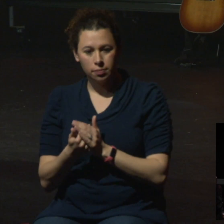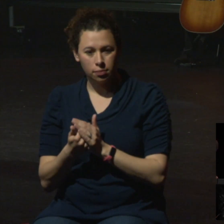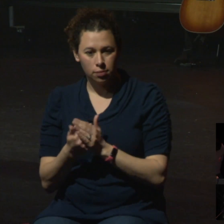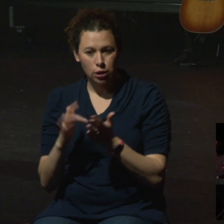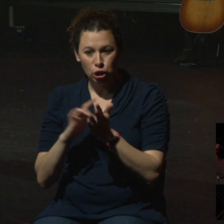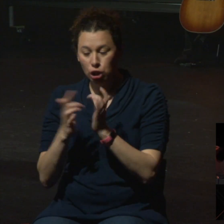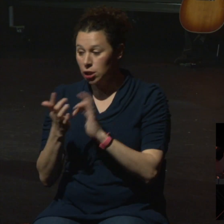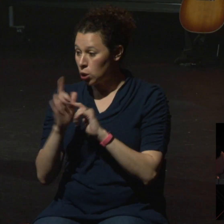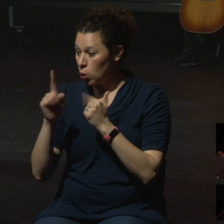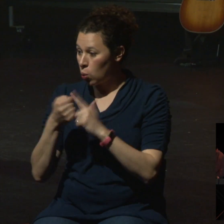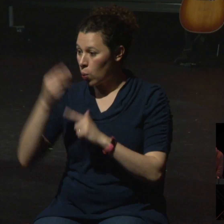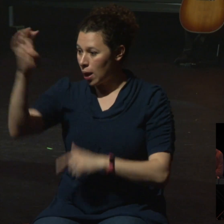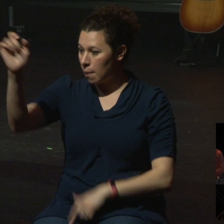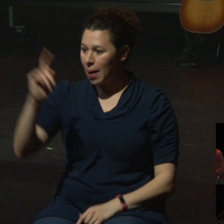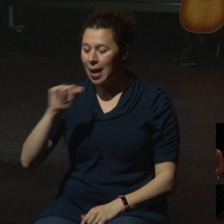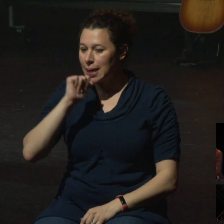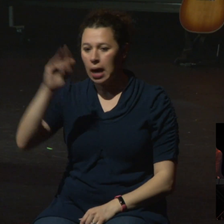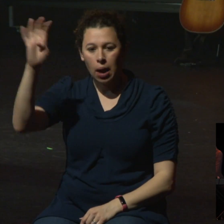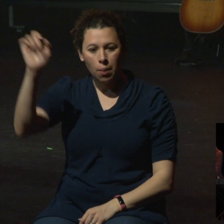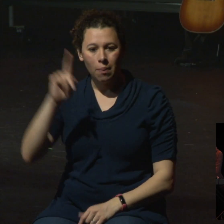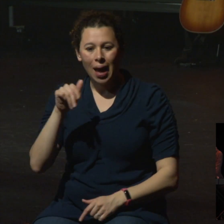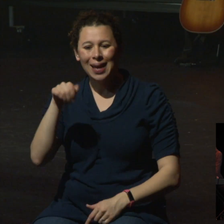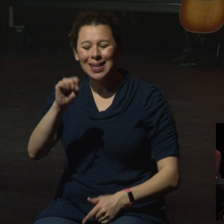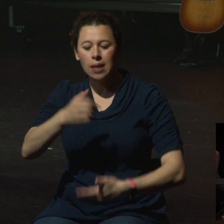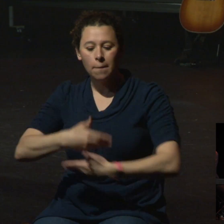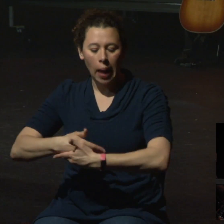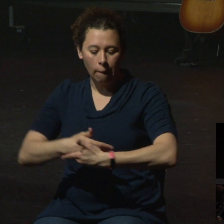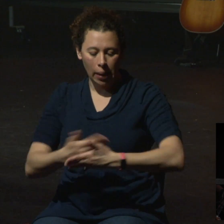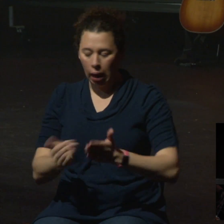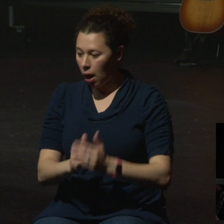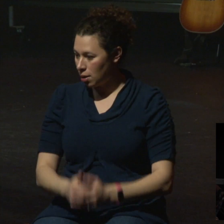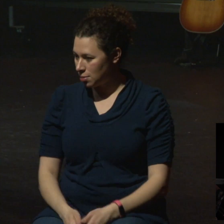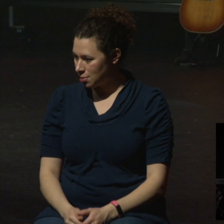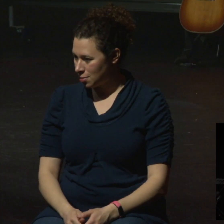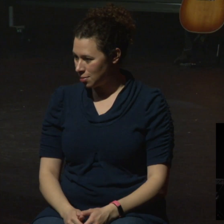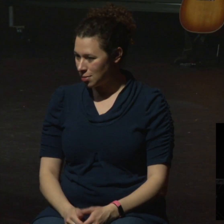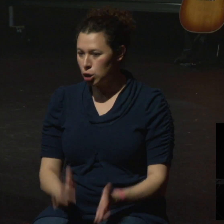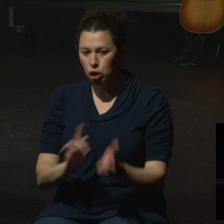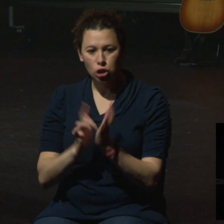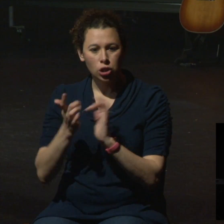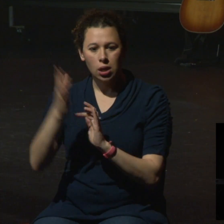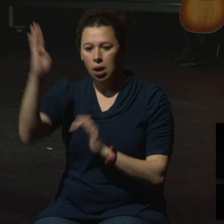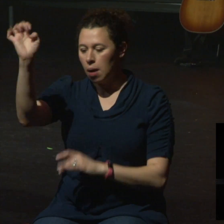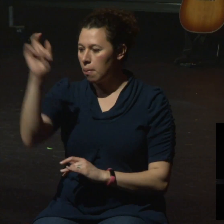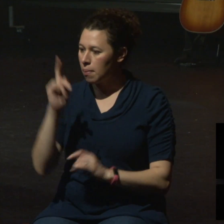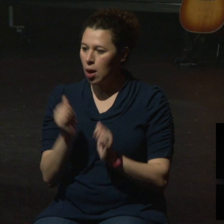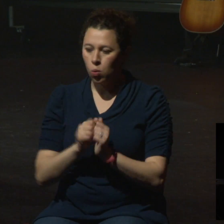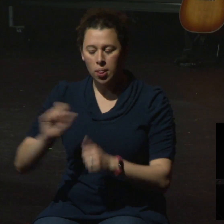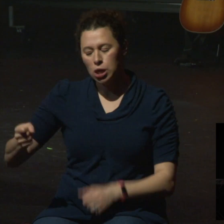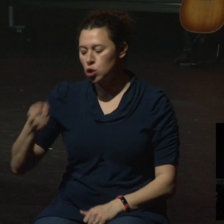baby again. He's coming back to rule and reign. He's coming back with a sword.